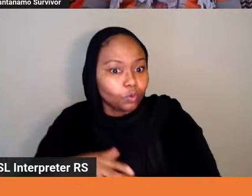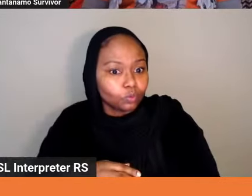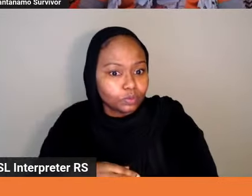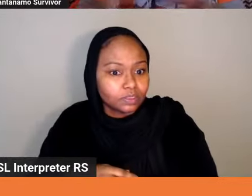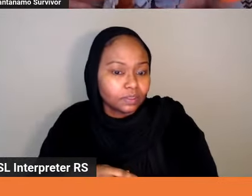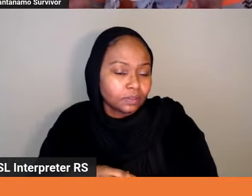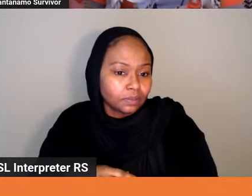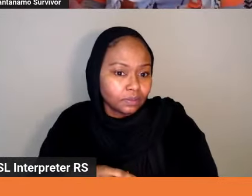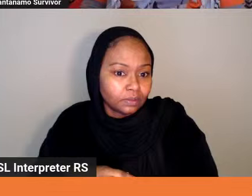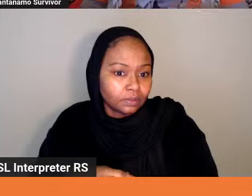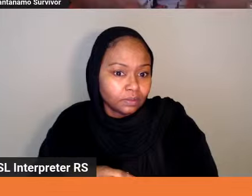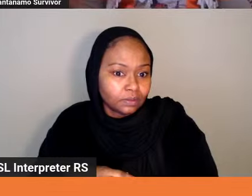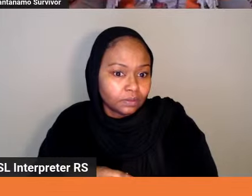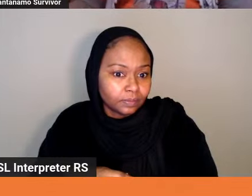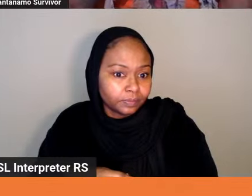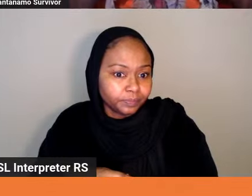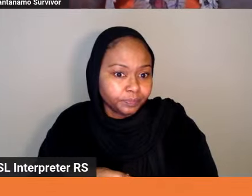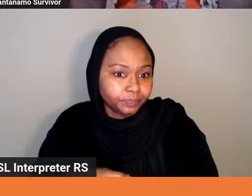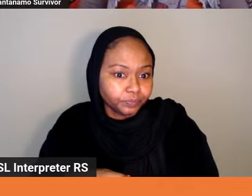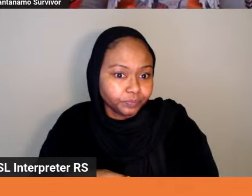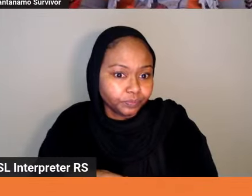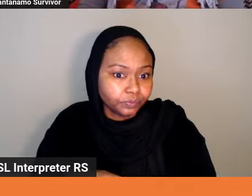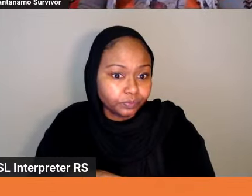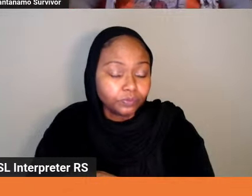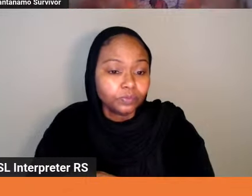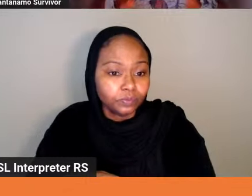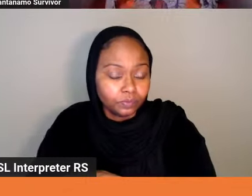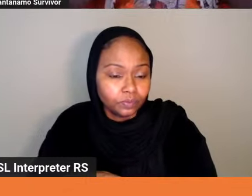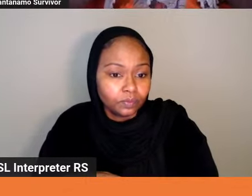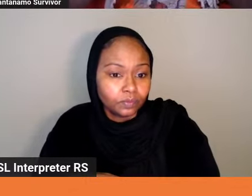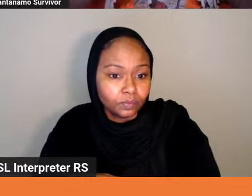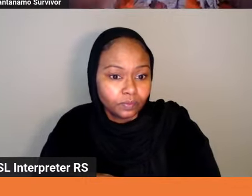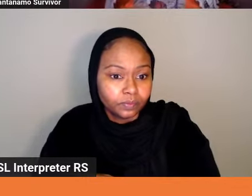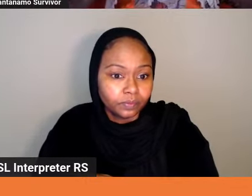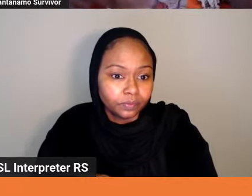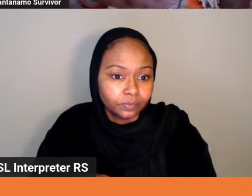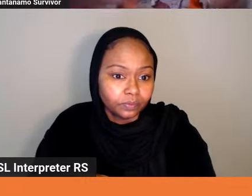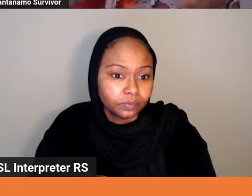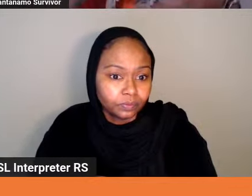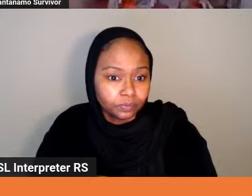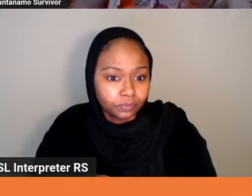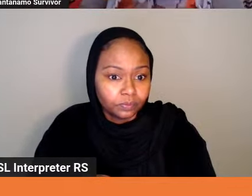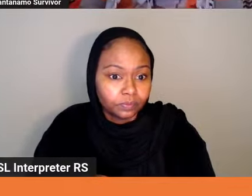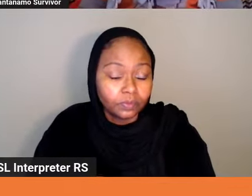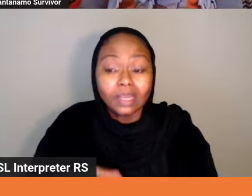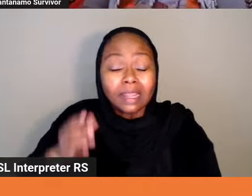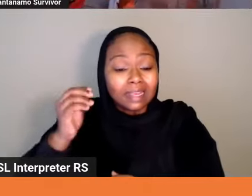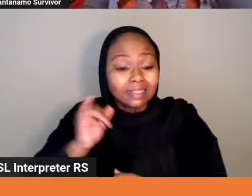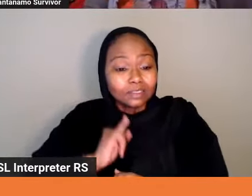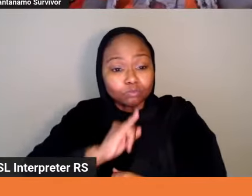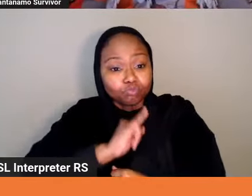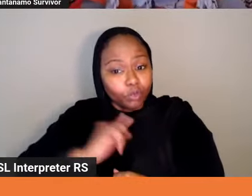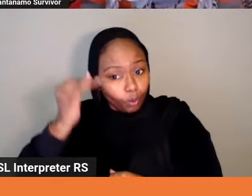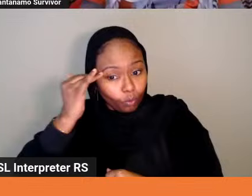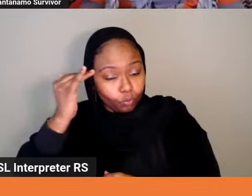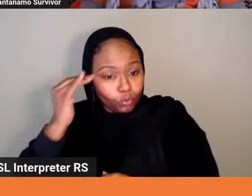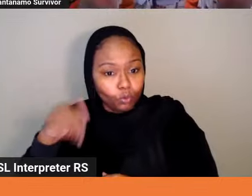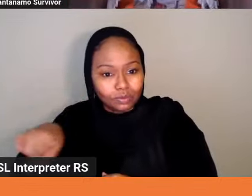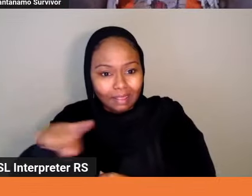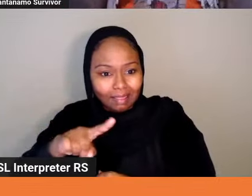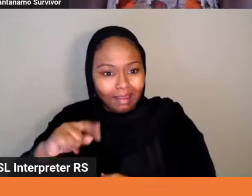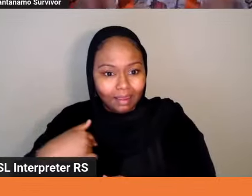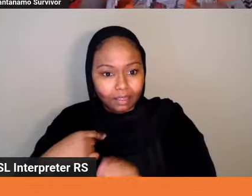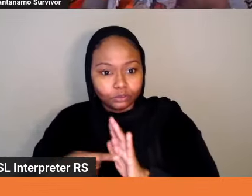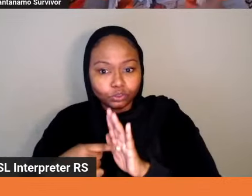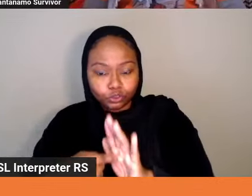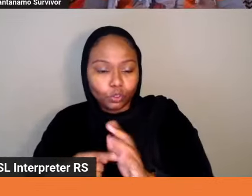kind of legitimacy, but a way or legitimate be other countries would take it, like Israel, like other countries